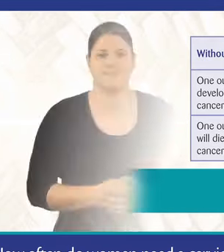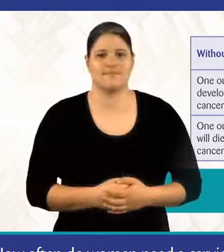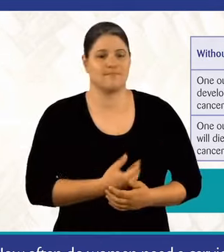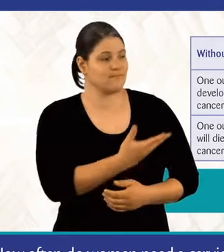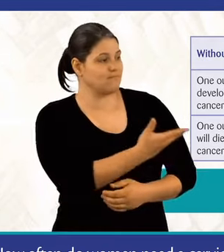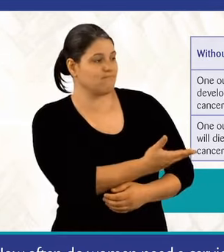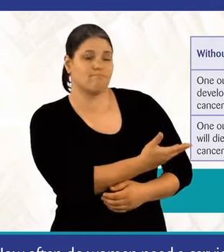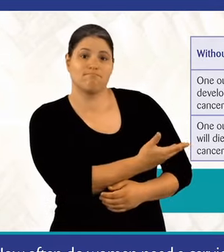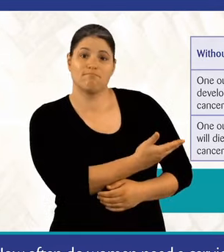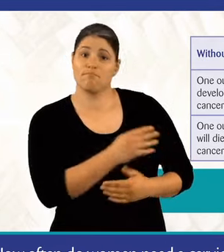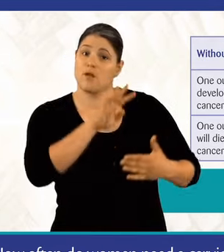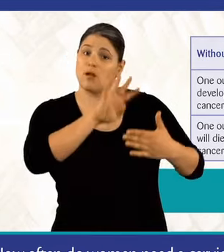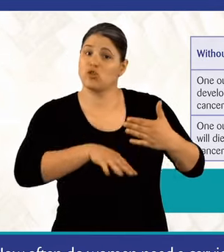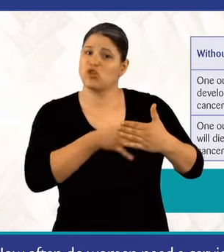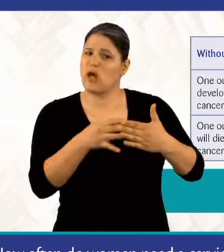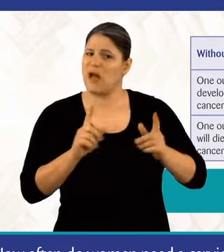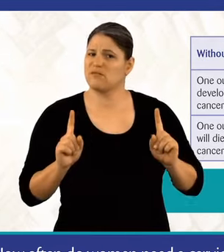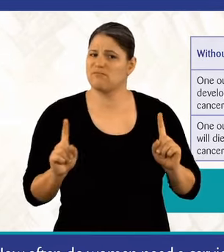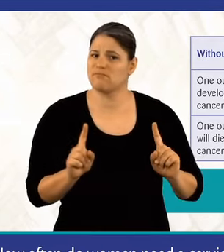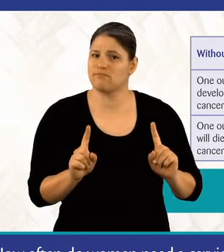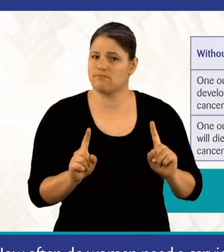Showing the benefits of cervical screening.